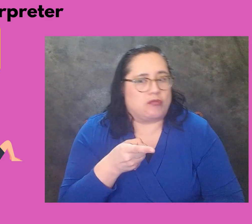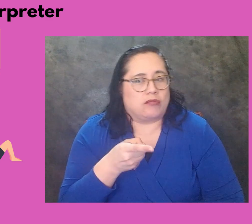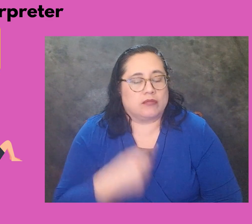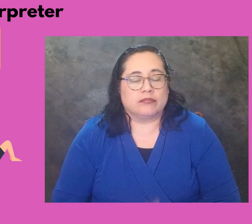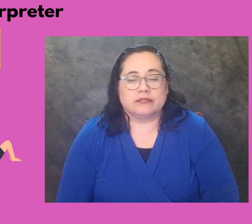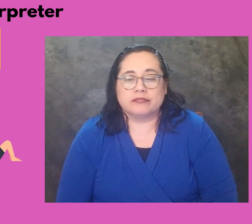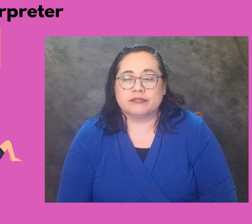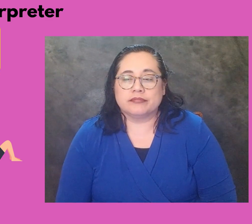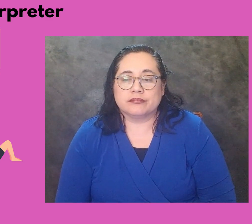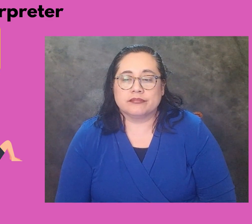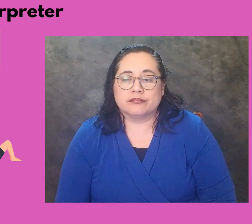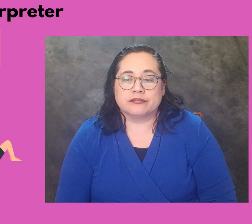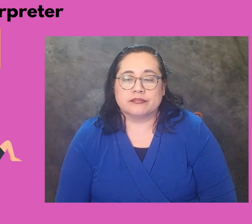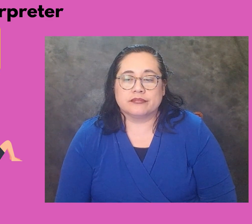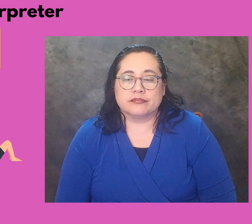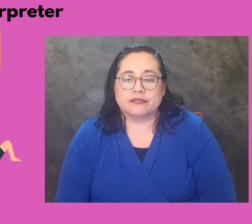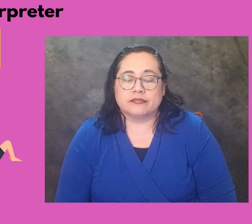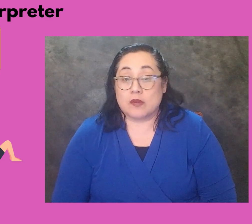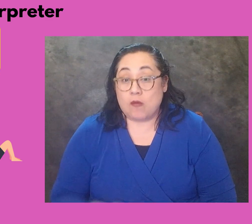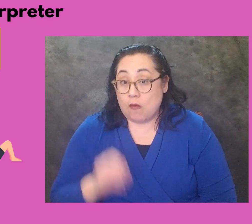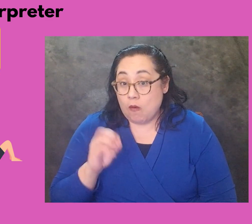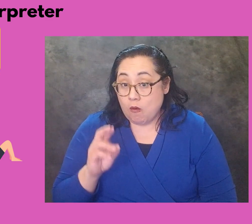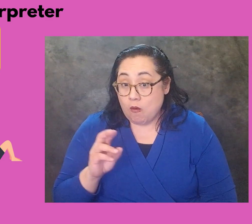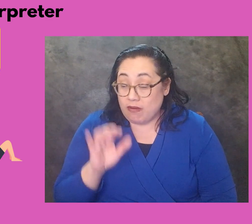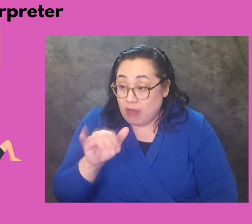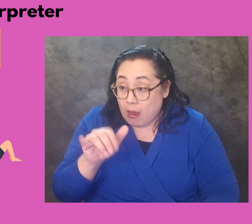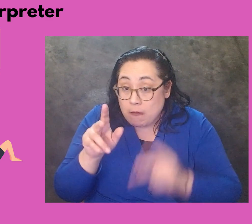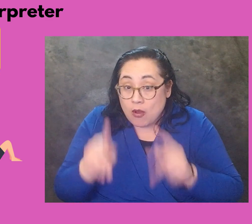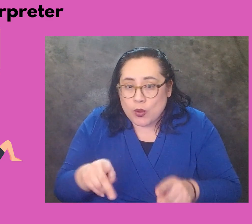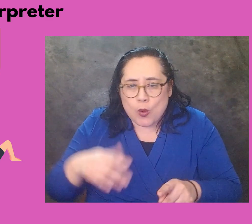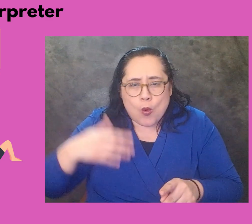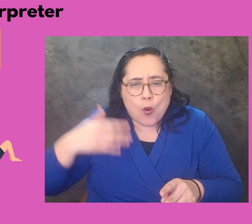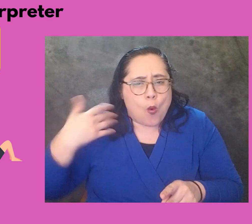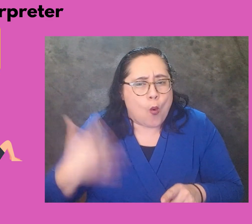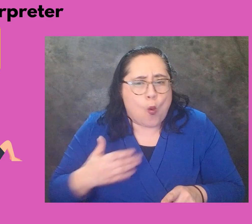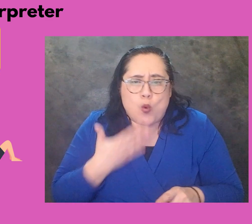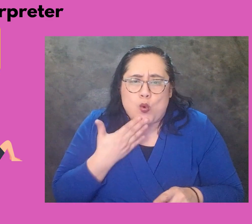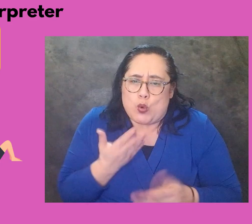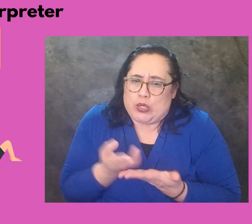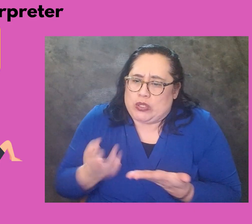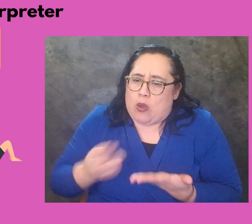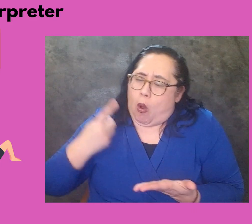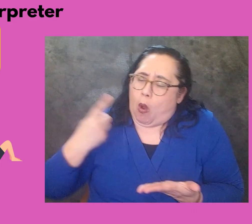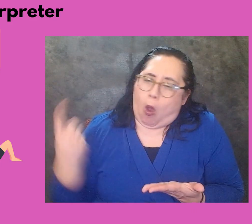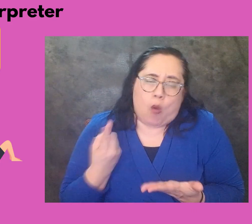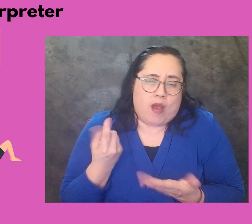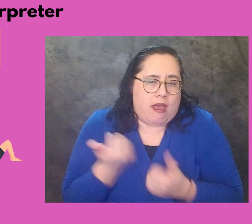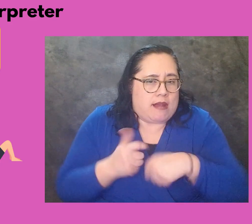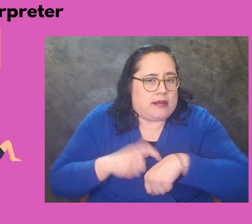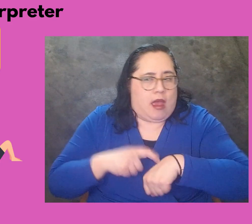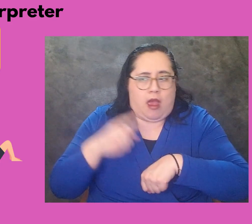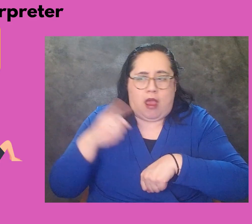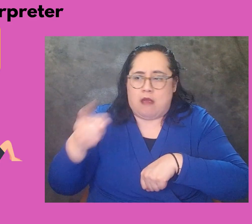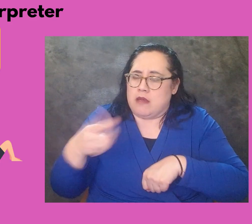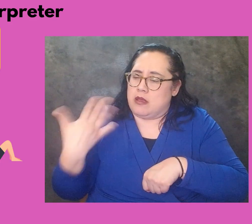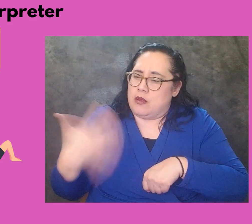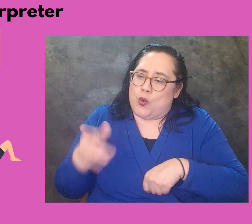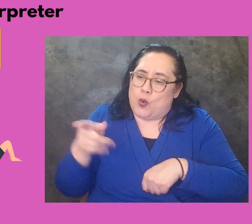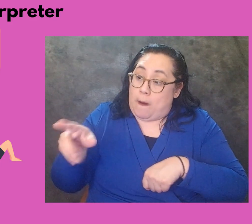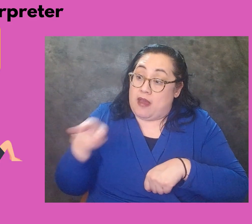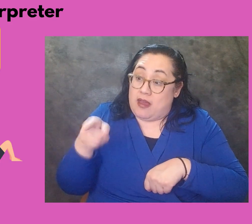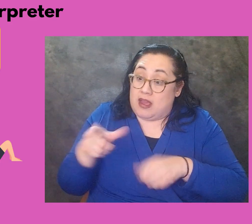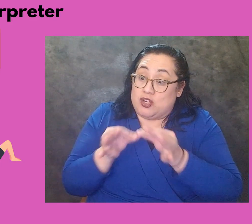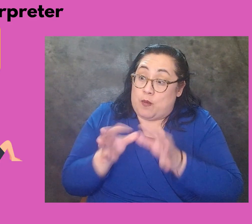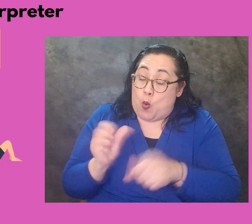strong interpreter. Or that person is always a great resource,